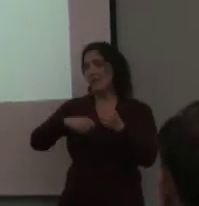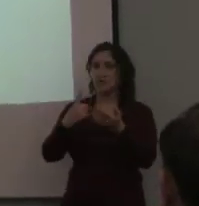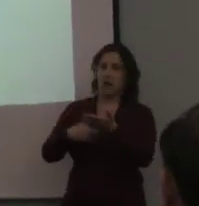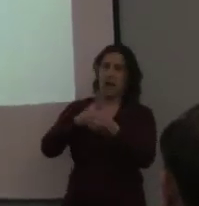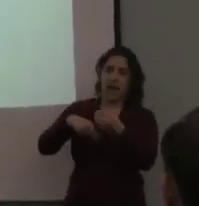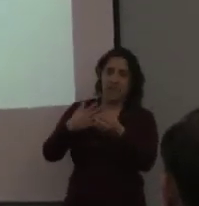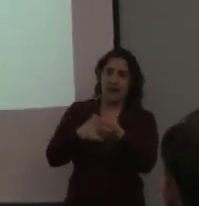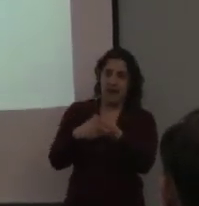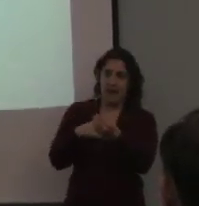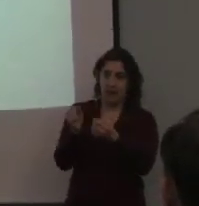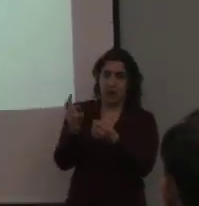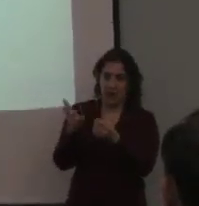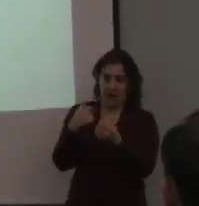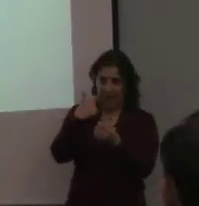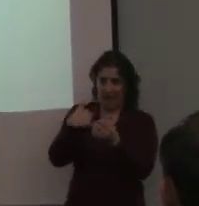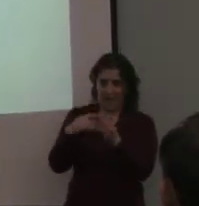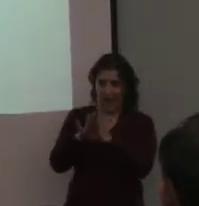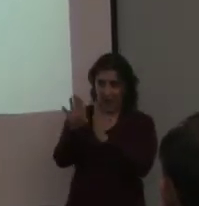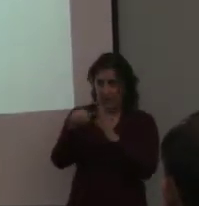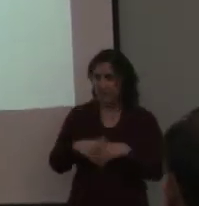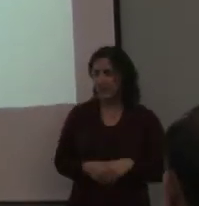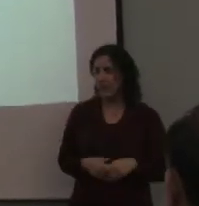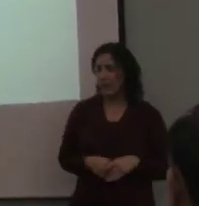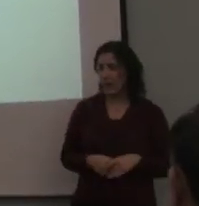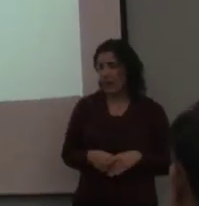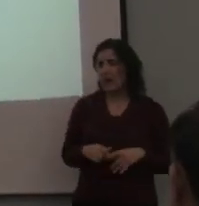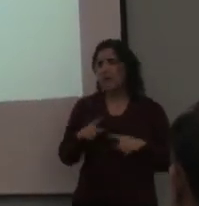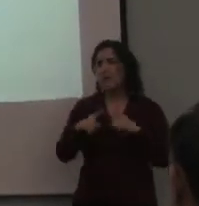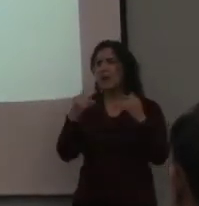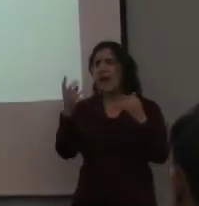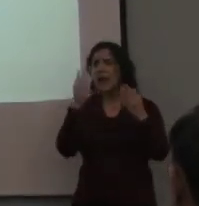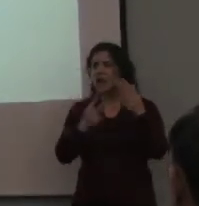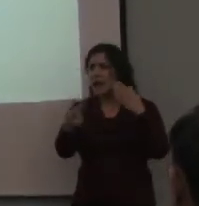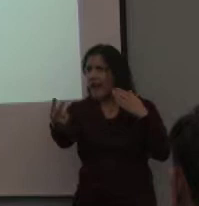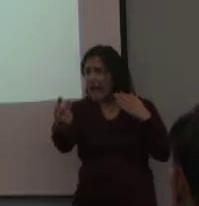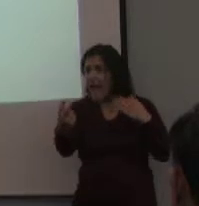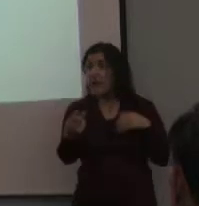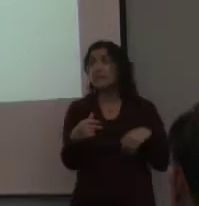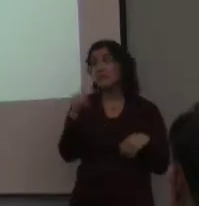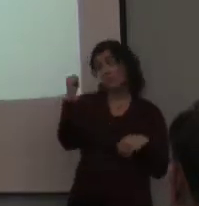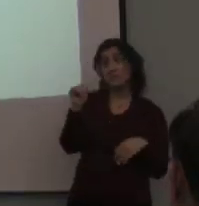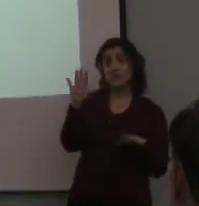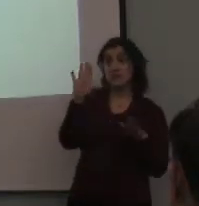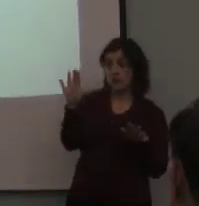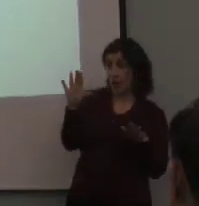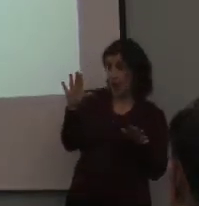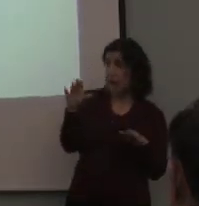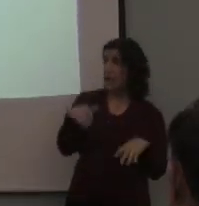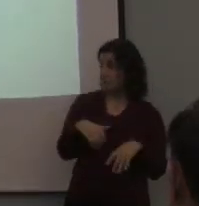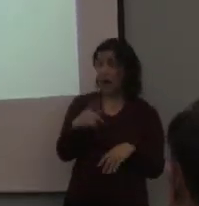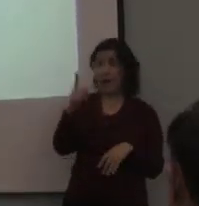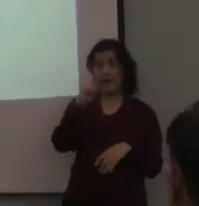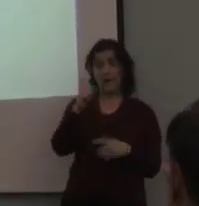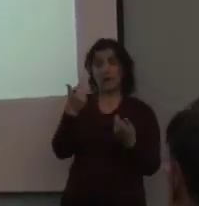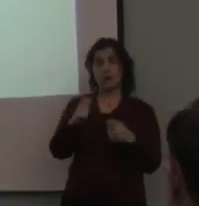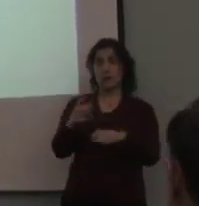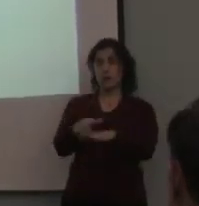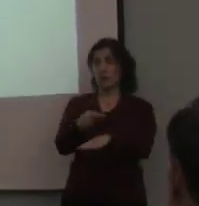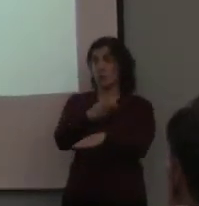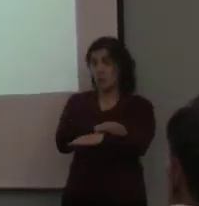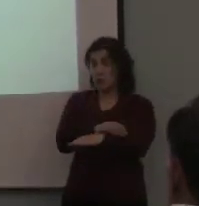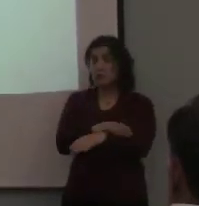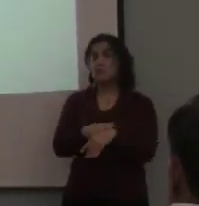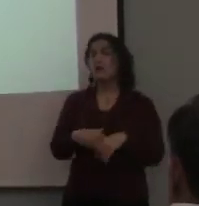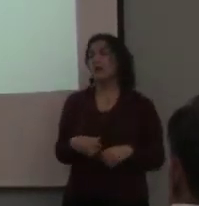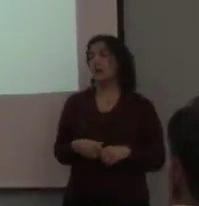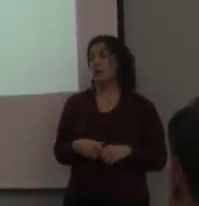let's look let's look ahead. Biblionarrator is great. I think it's a huge step in the right direction.